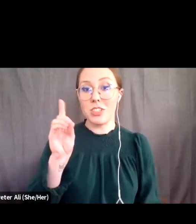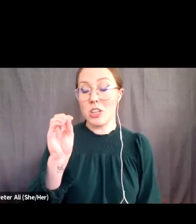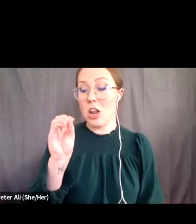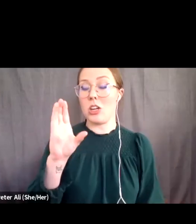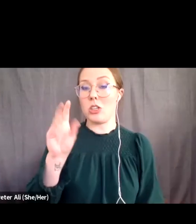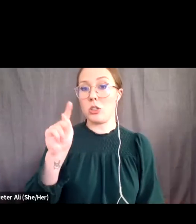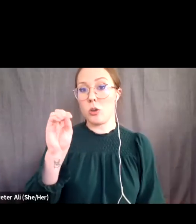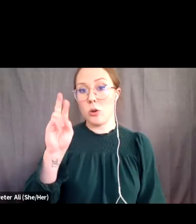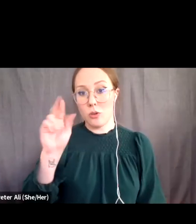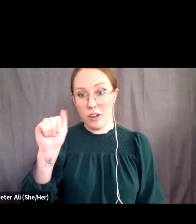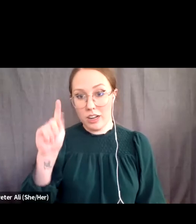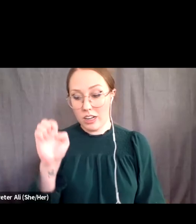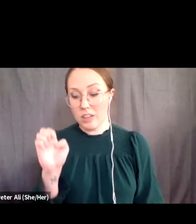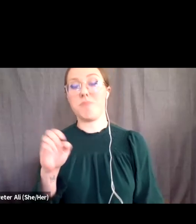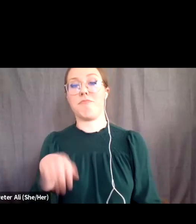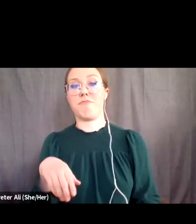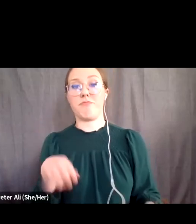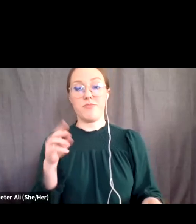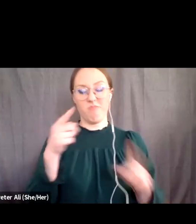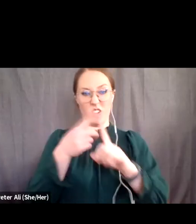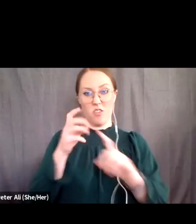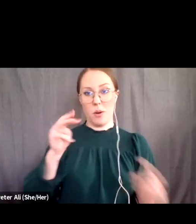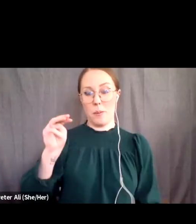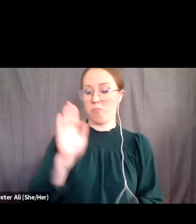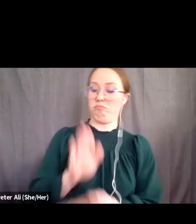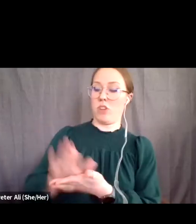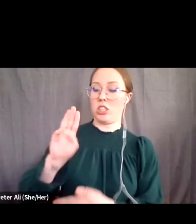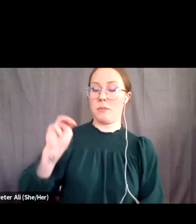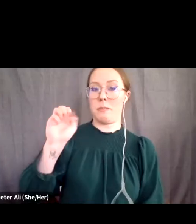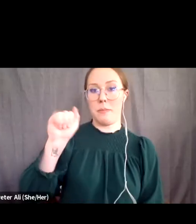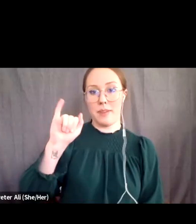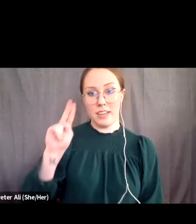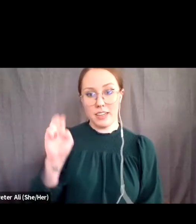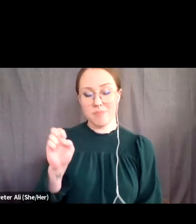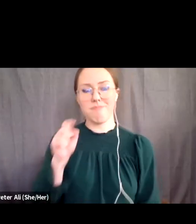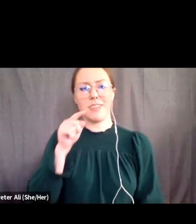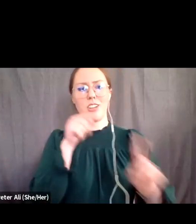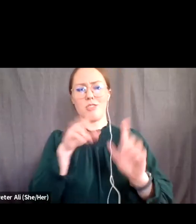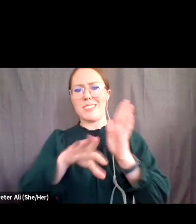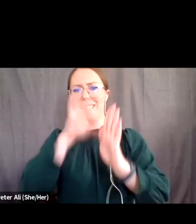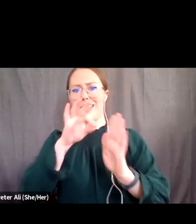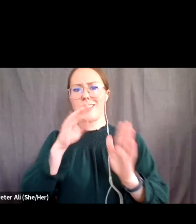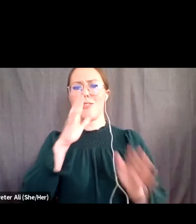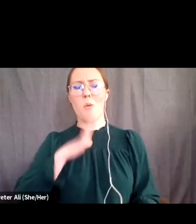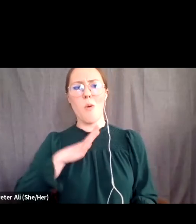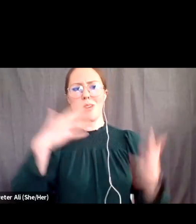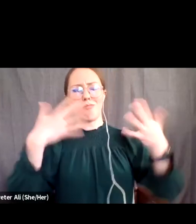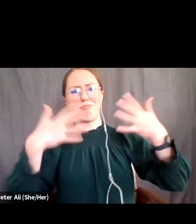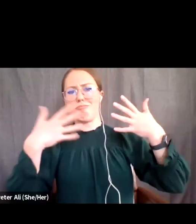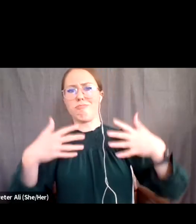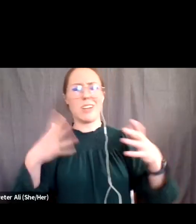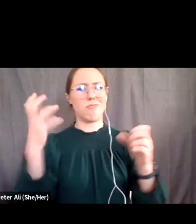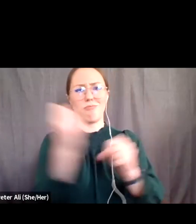Francis College in Brooklyn. She was designated a woman of achievement by the Professional Association Women in Development